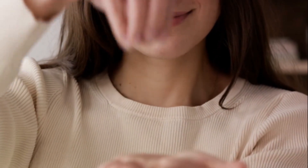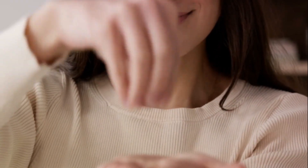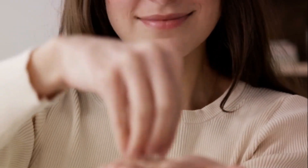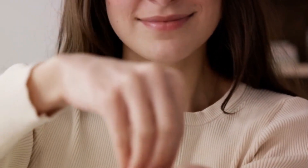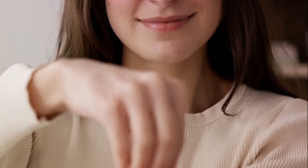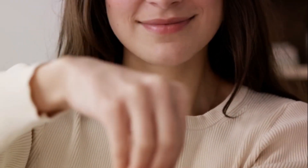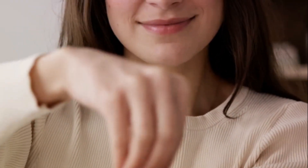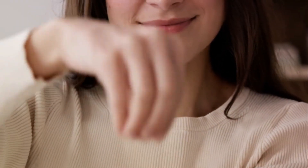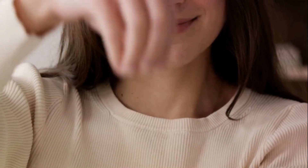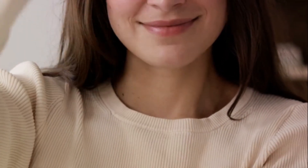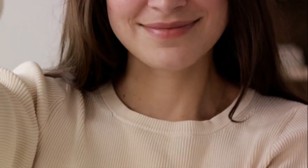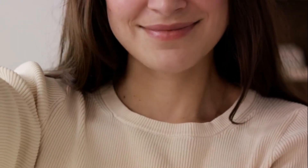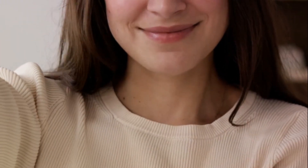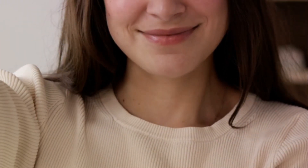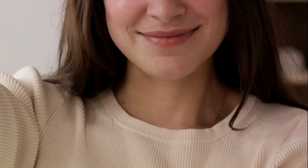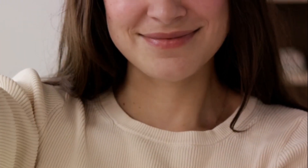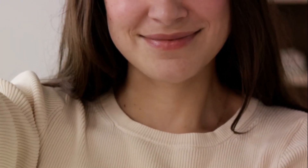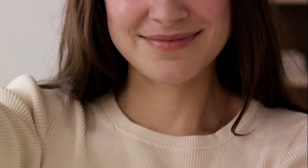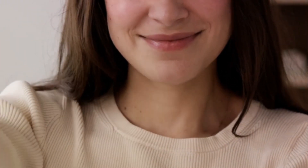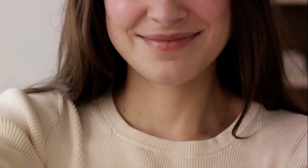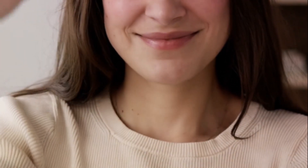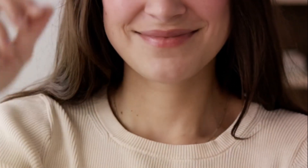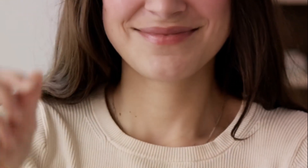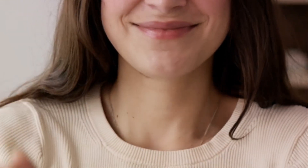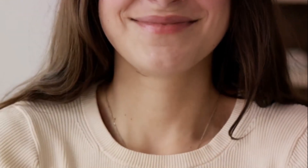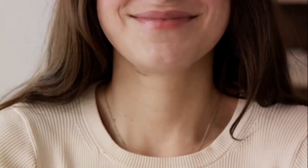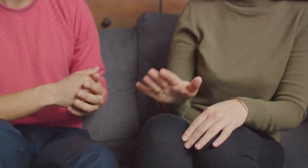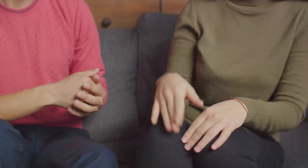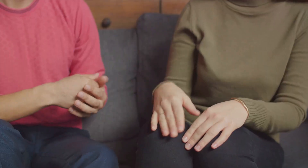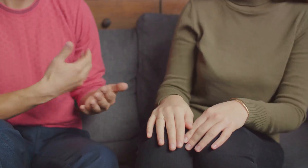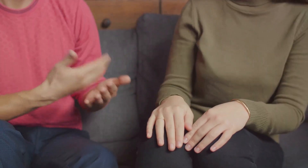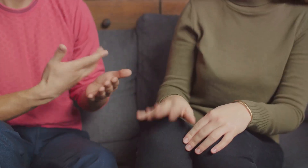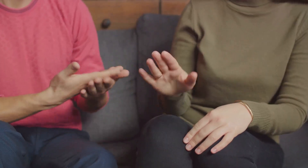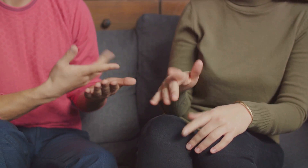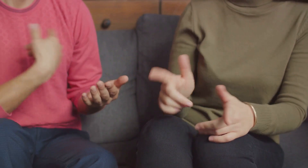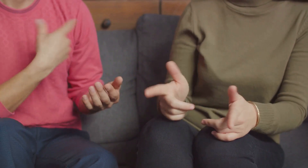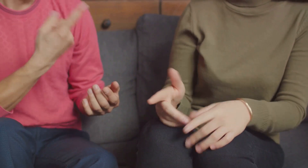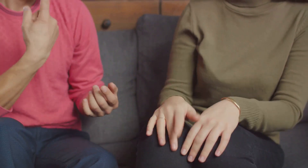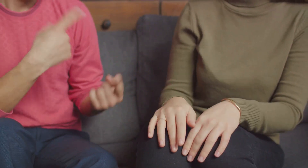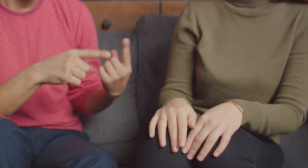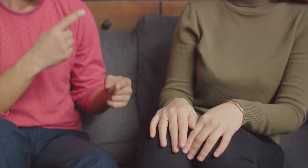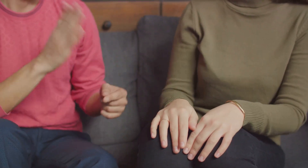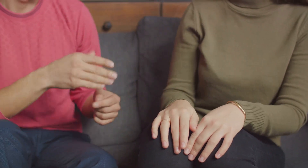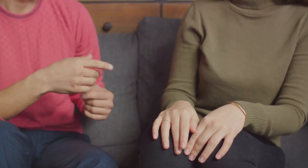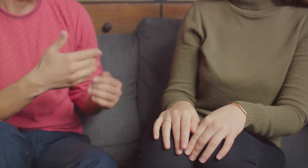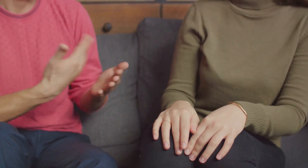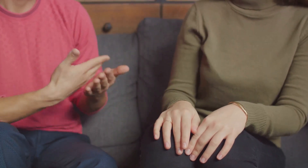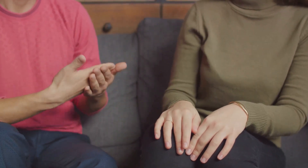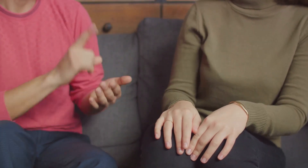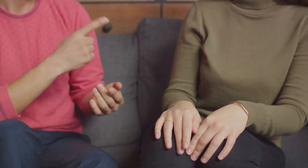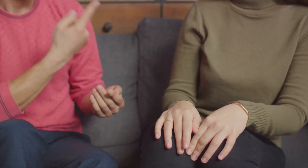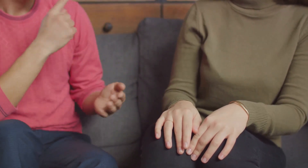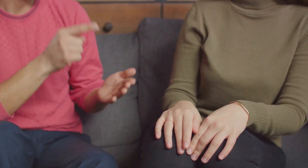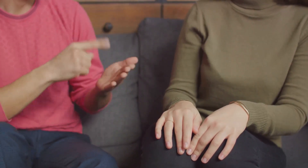have distinct impacts on brain function. An interesting study by Bosworth and Dobkins found that people with early exposure to sign